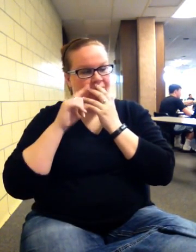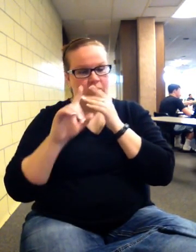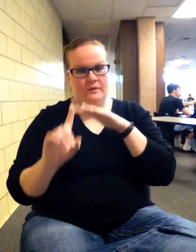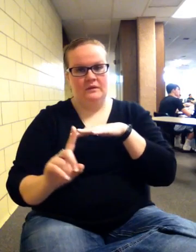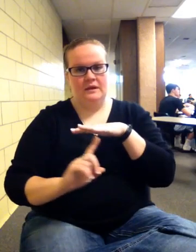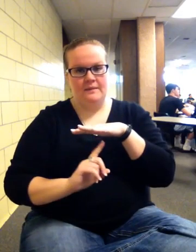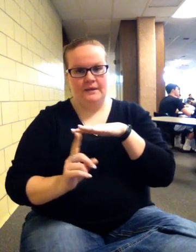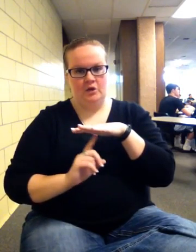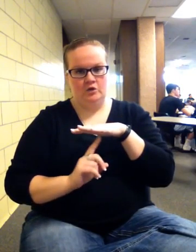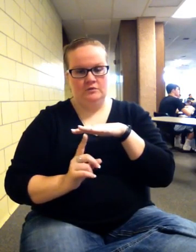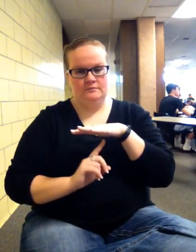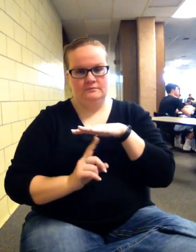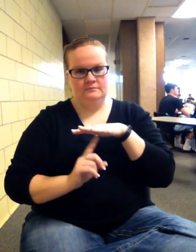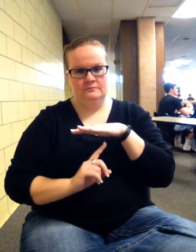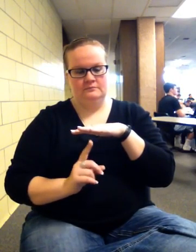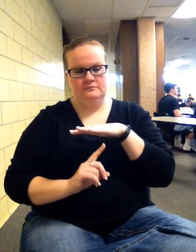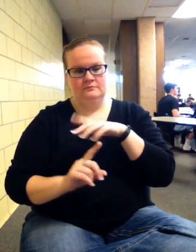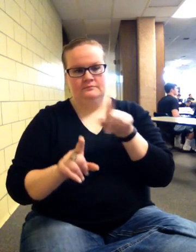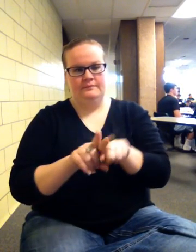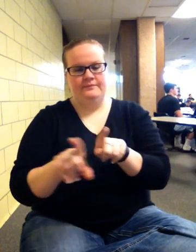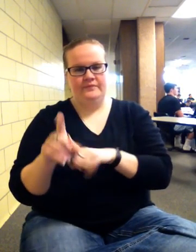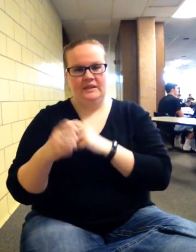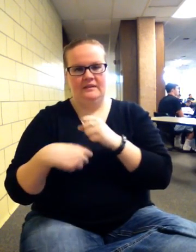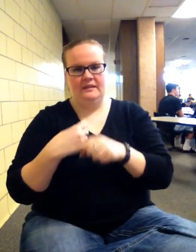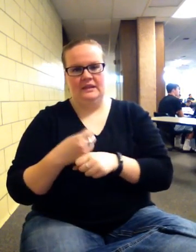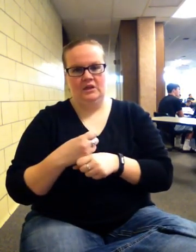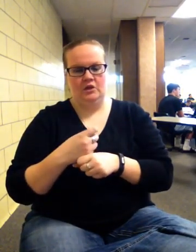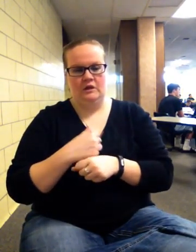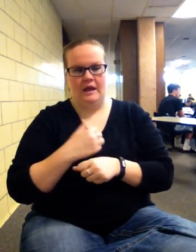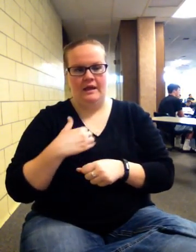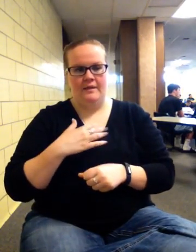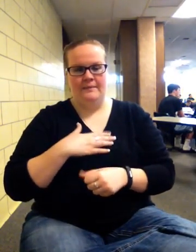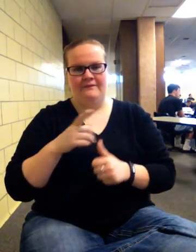as the year that I have my first positive in